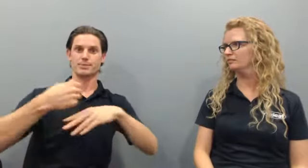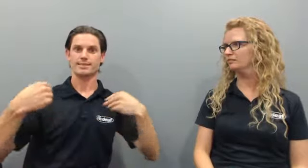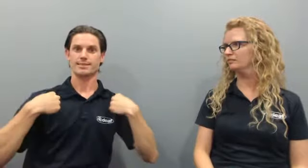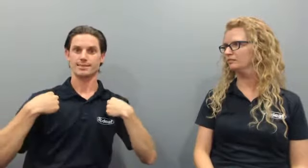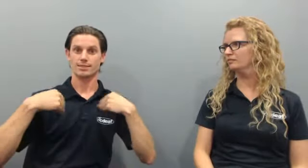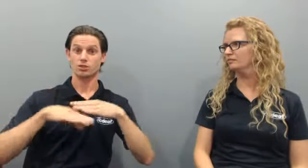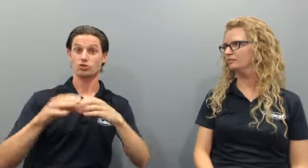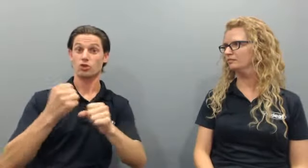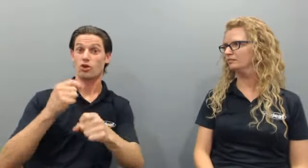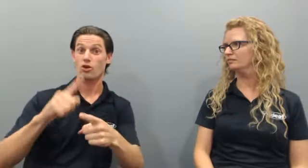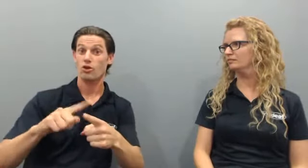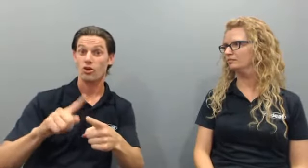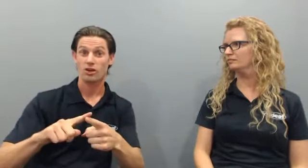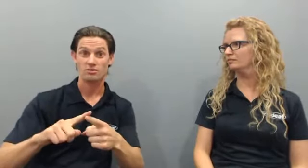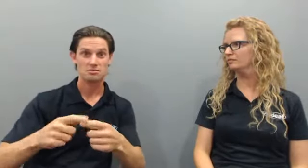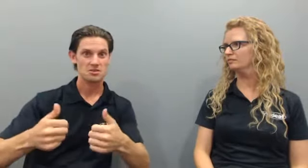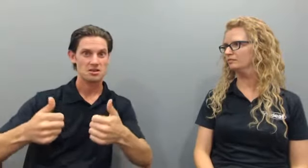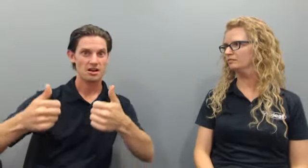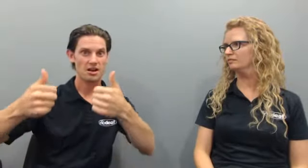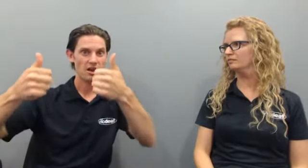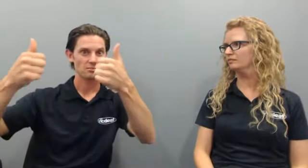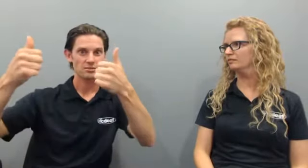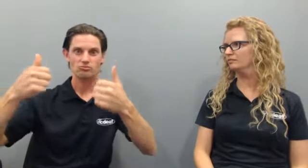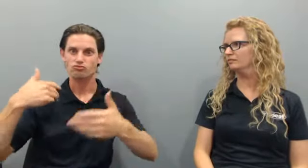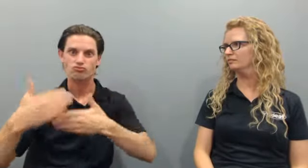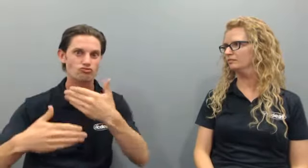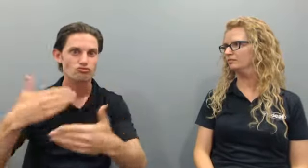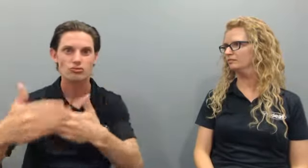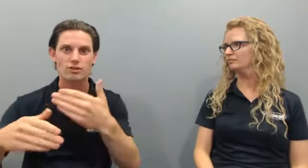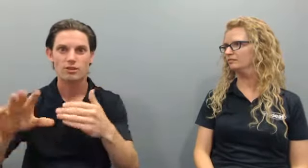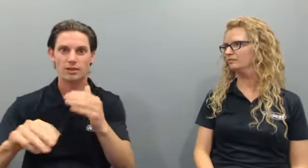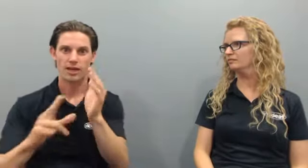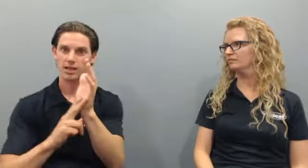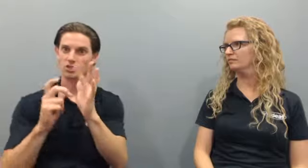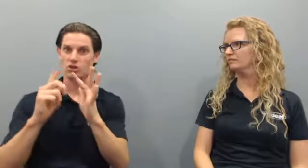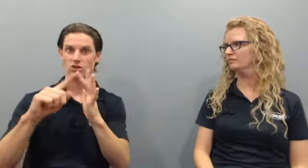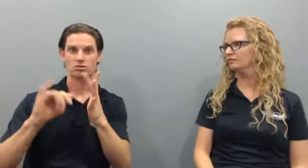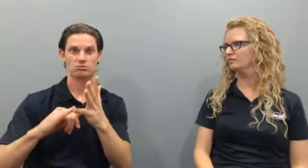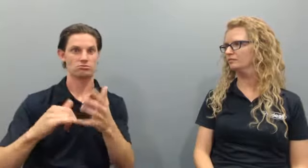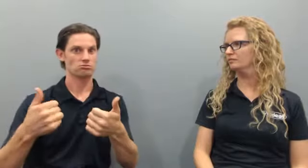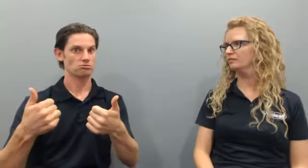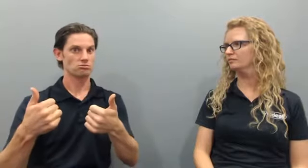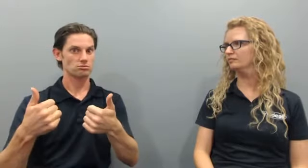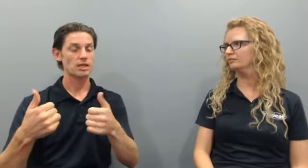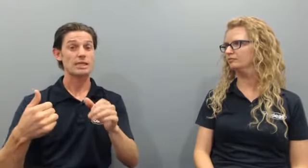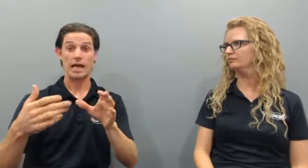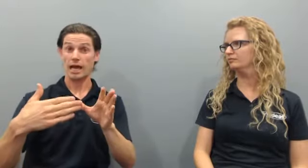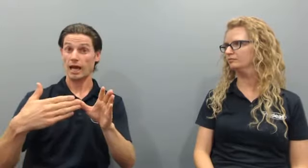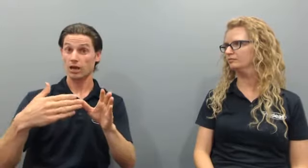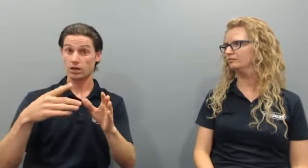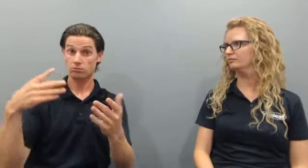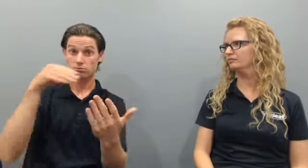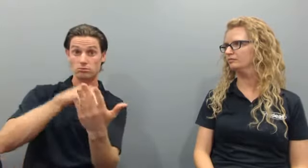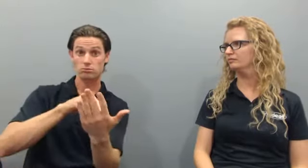deaf and has their own business in Geelong, and they're going great guns. Everything's really going smoothly because of help from the